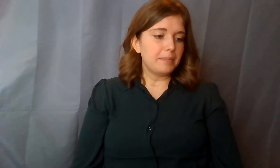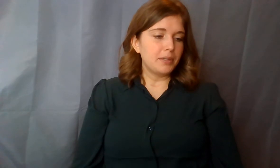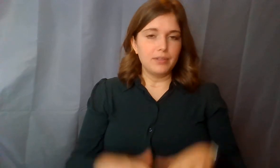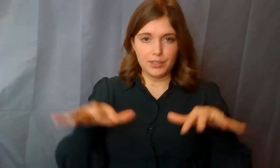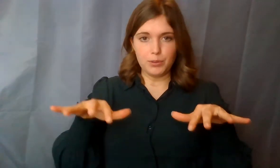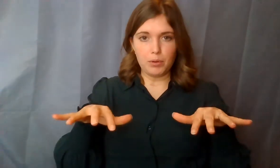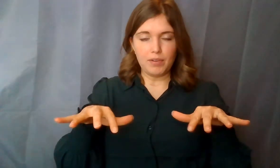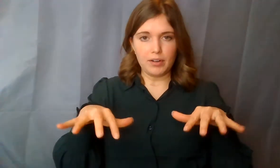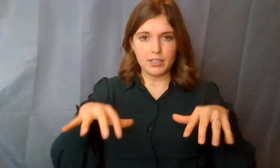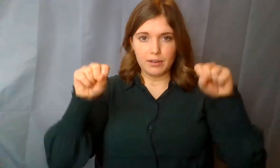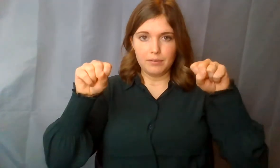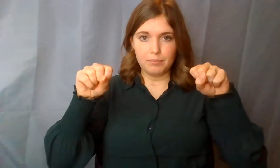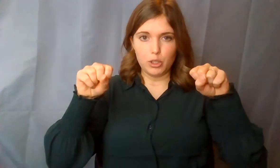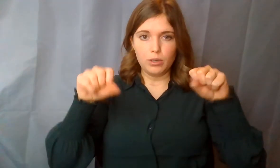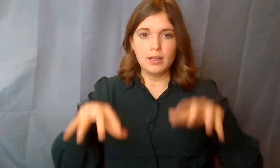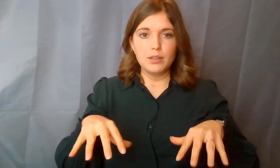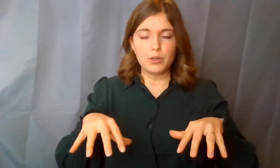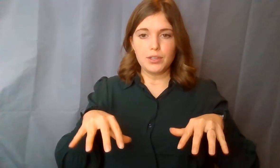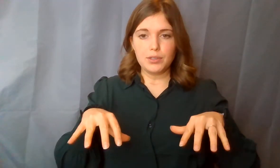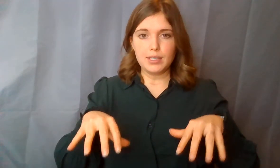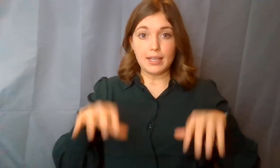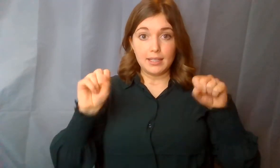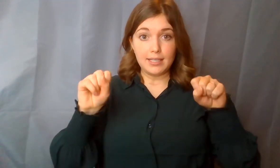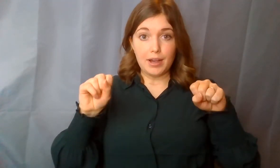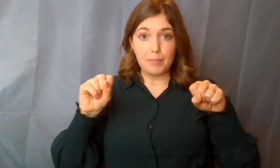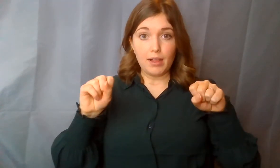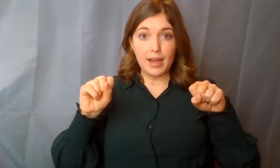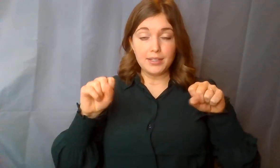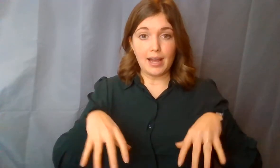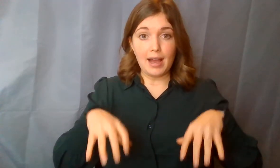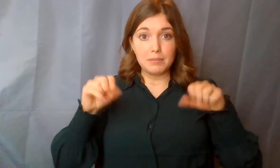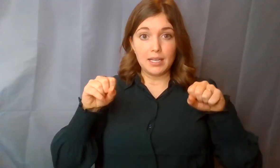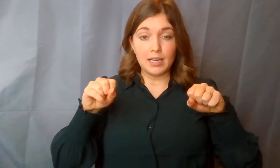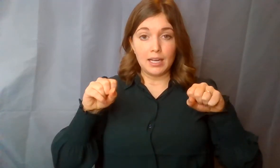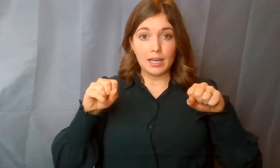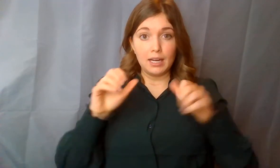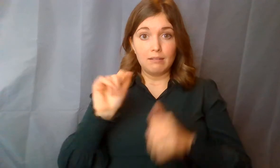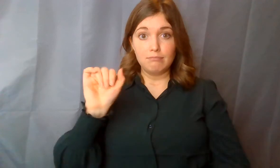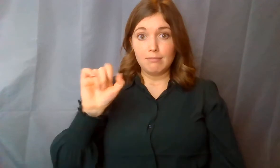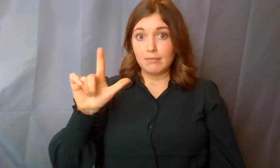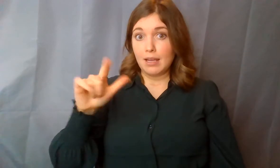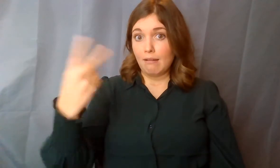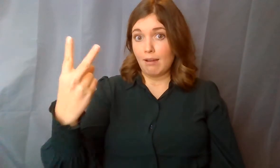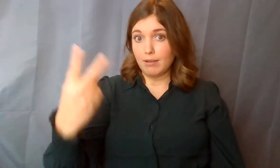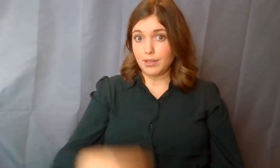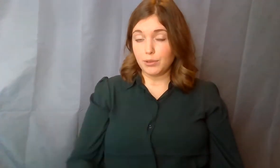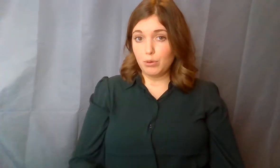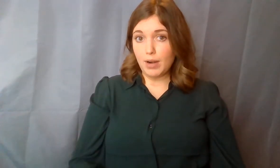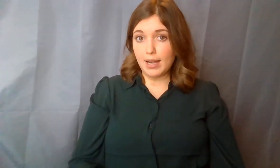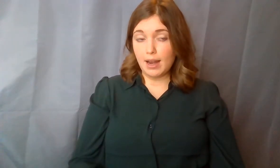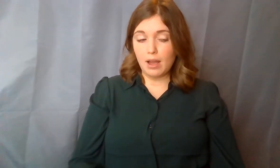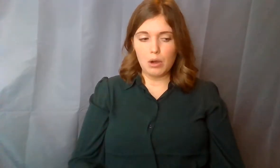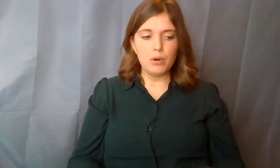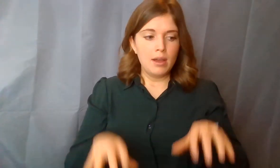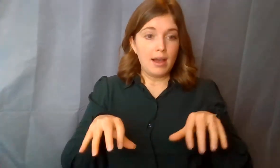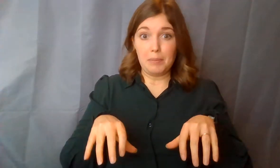Adopt. This is one we've already done too. So this is like to take up a class. Like I'm taking ASL 2 right now. I'm